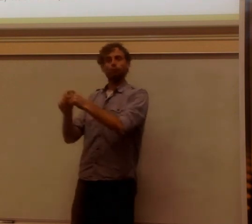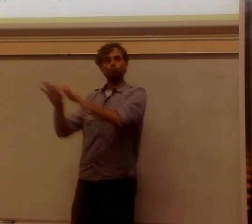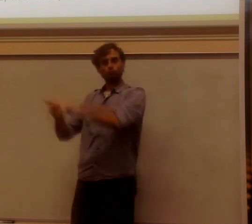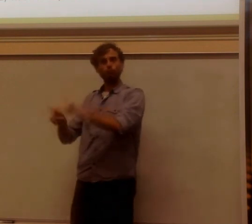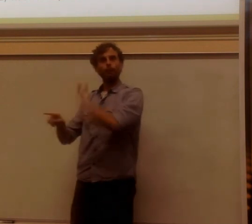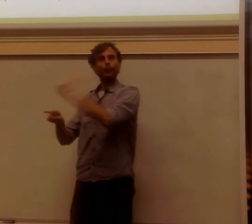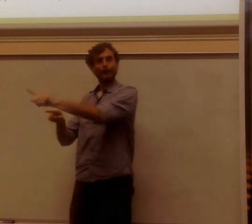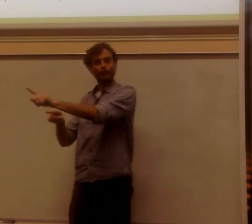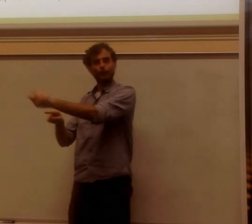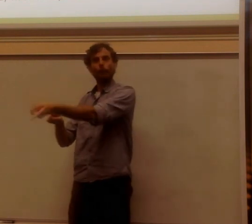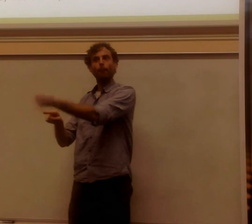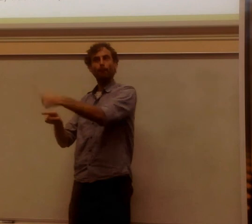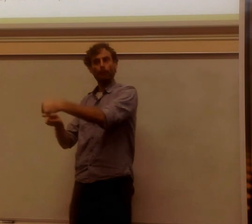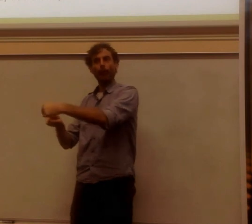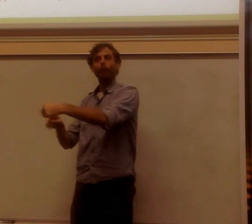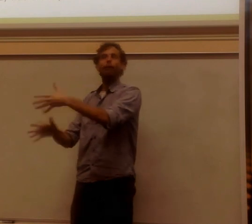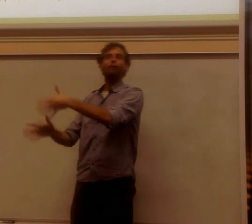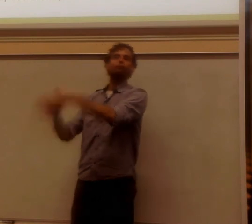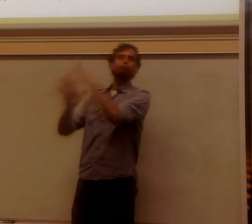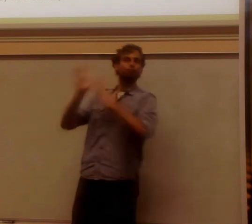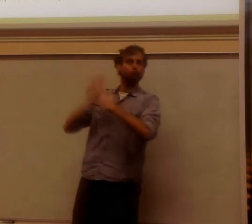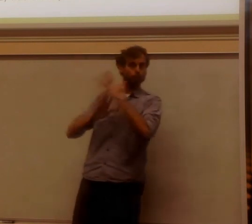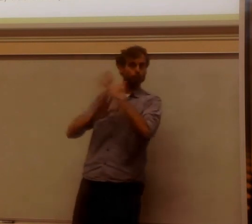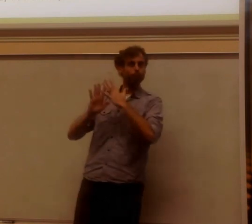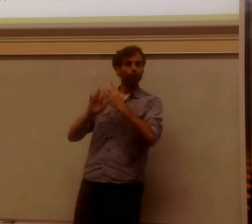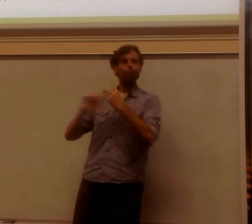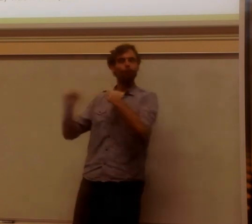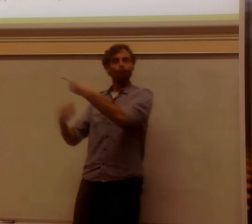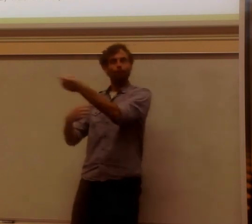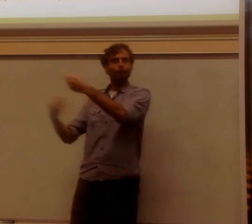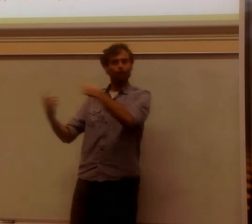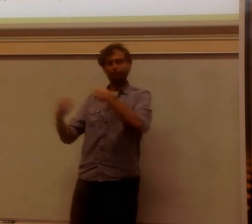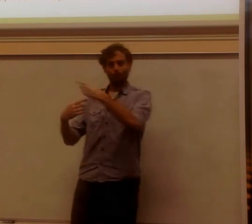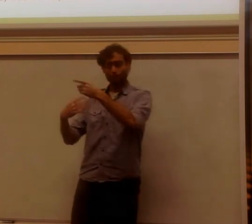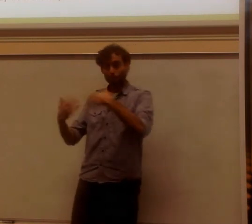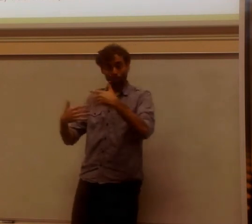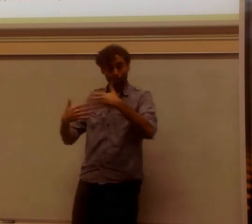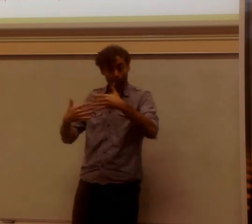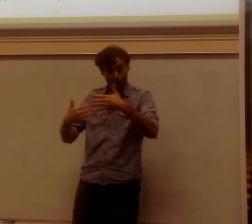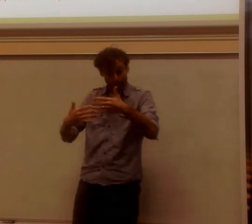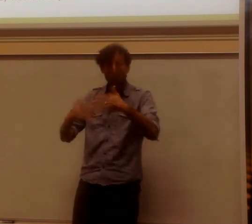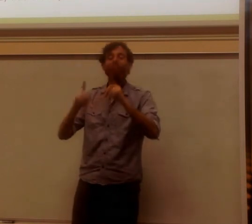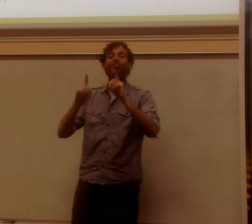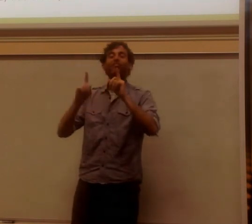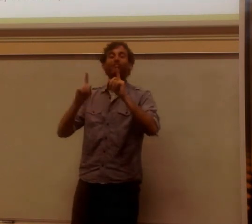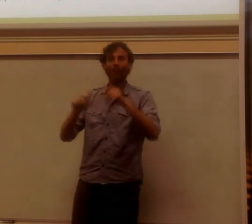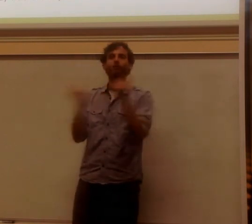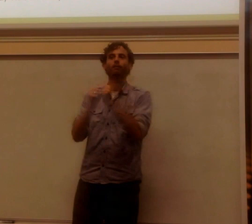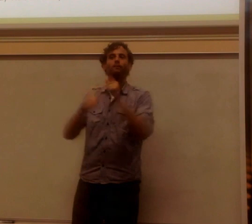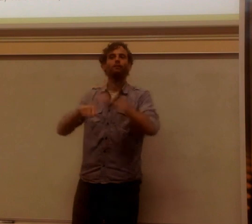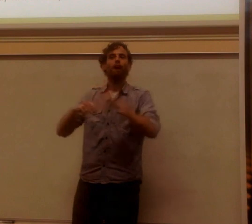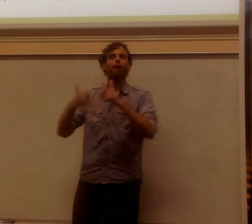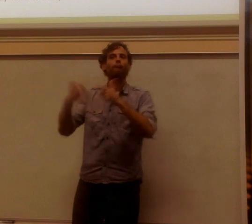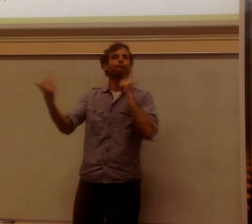email translation service. So they could produce commentary in sign language, it could be translated through an email sent to the